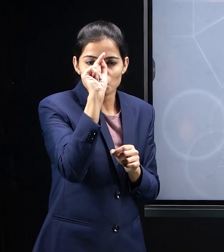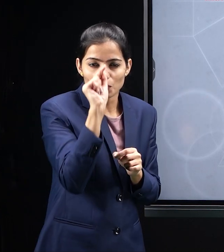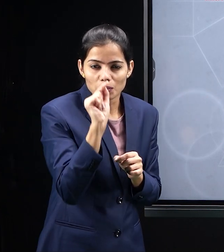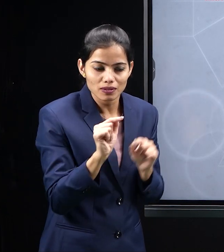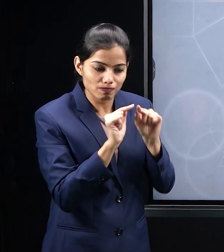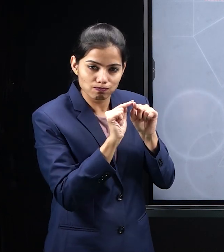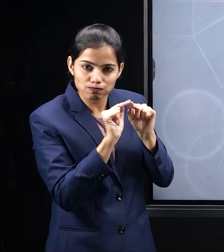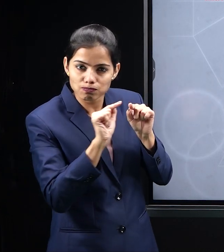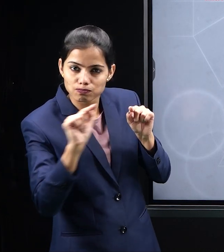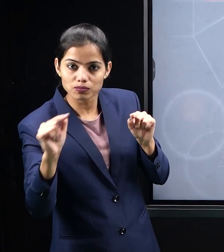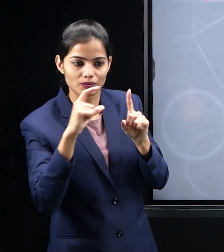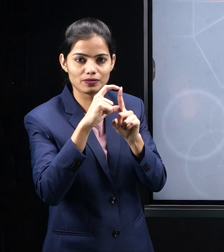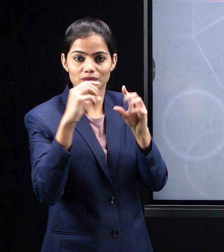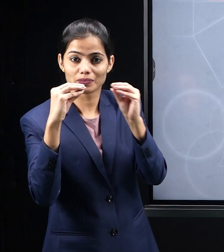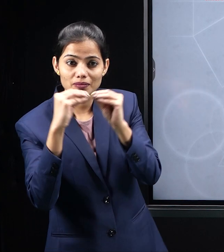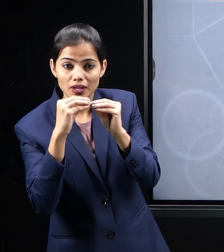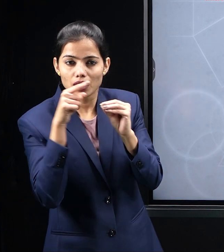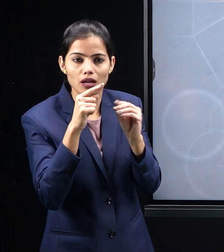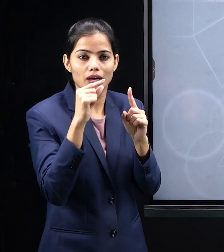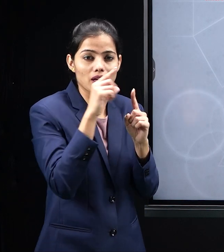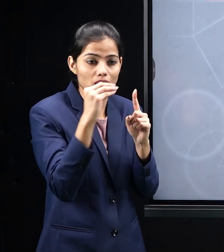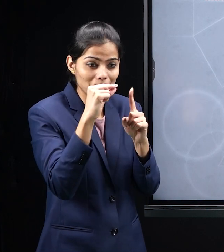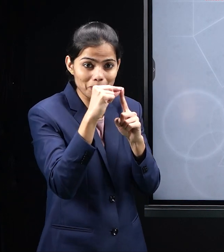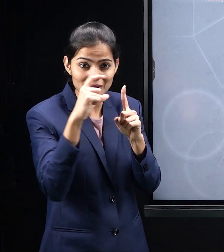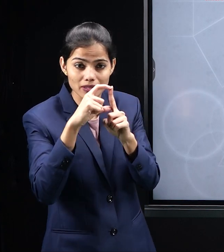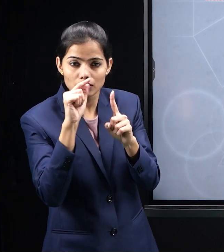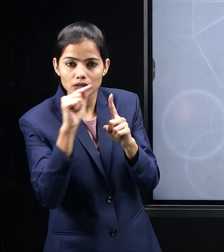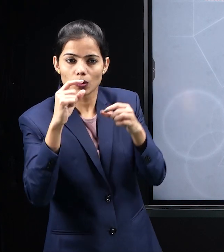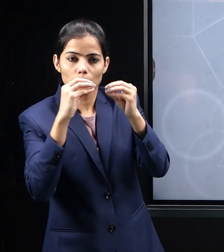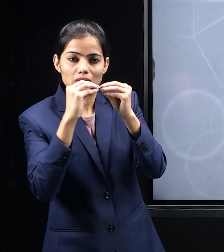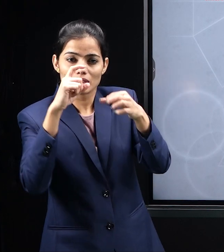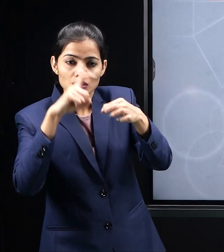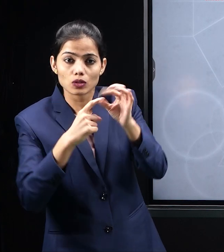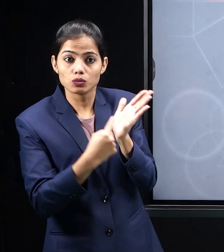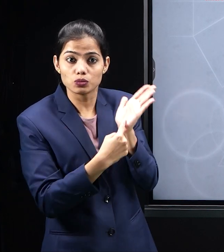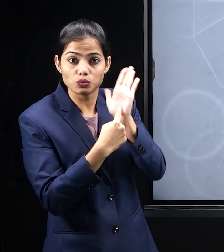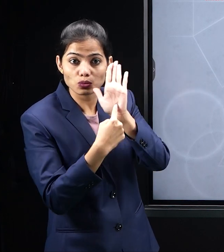on line DB such that PD is equal to BQ.